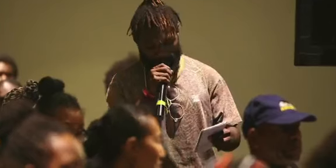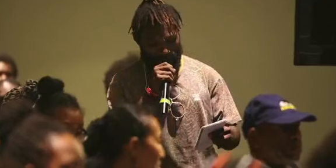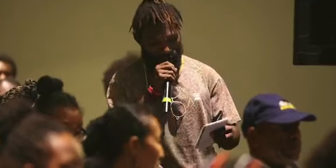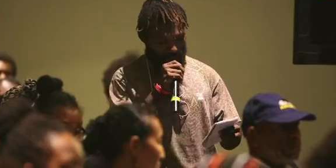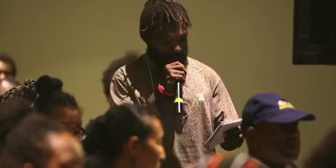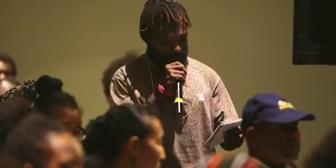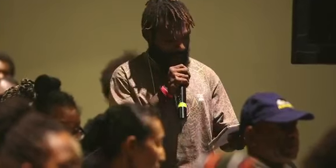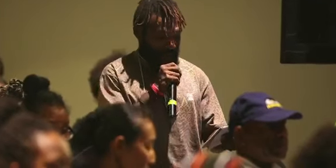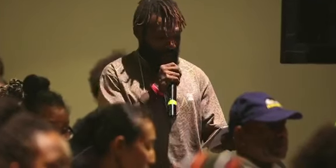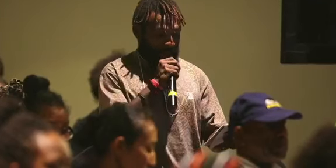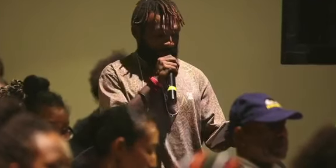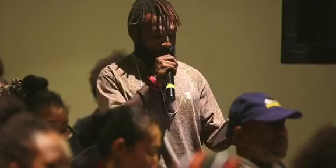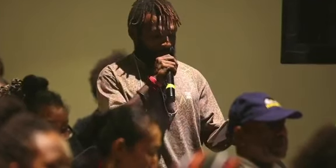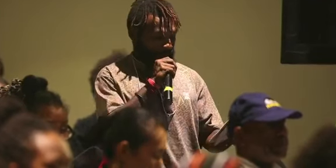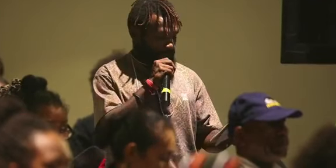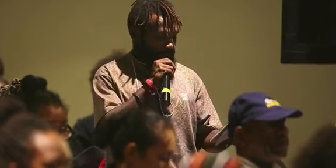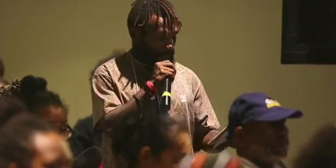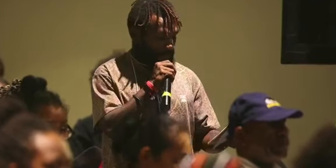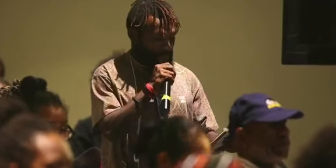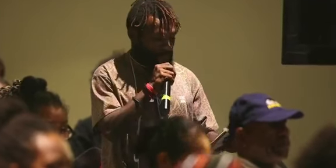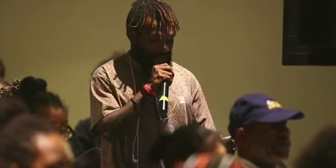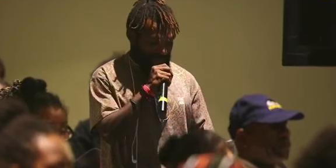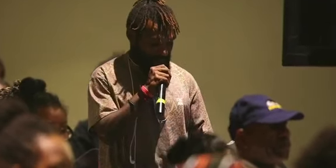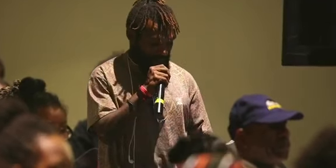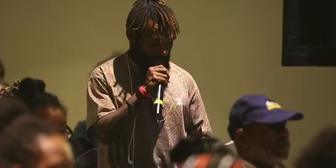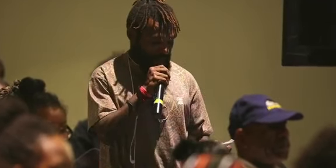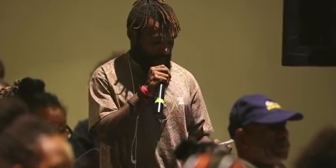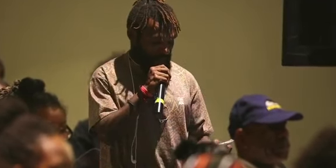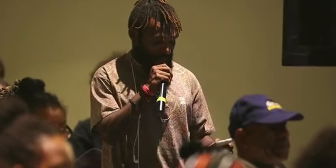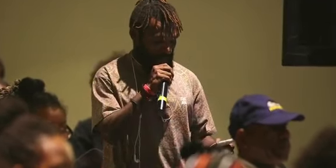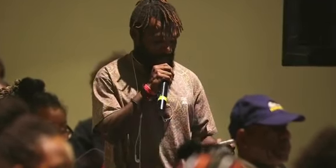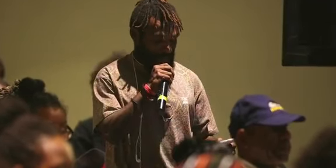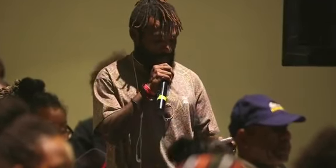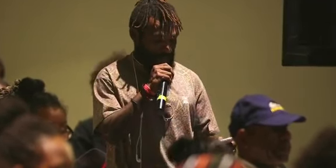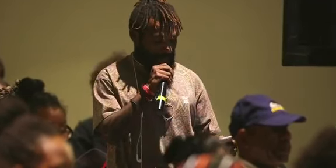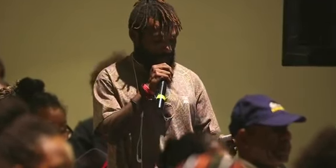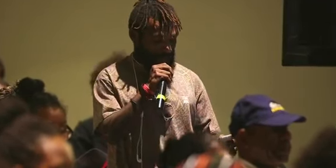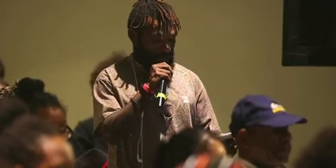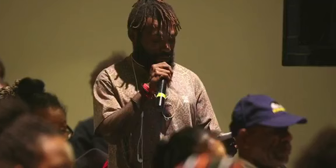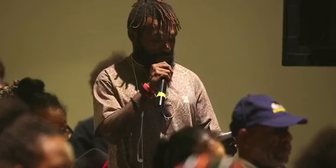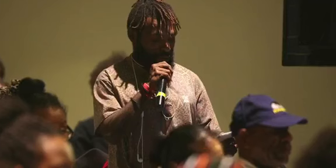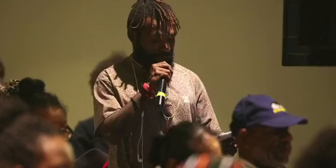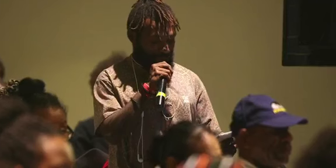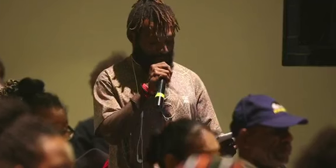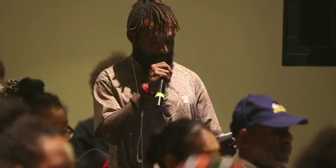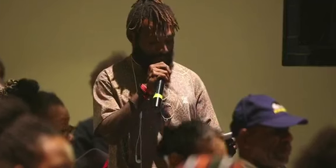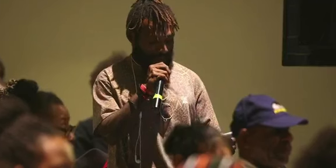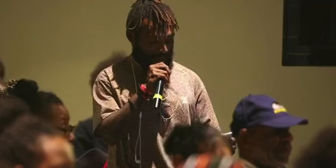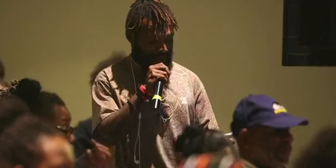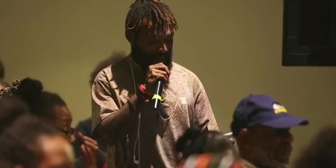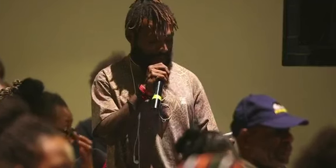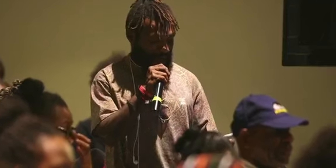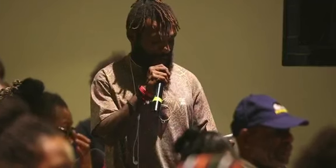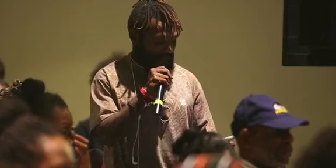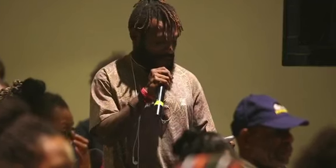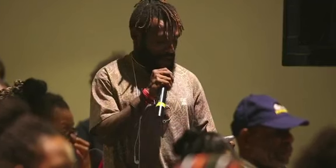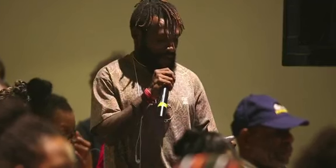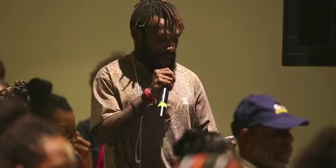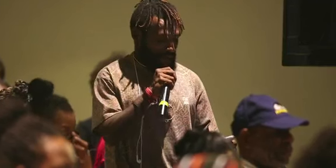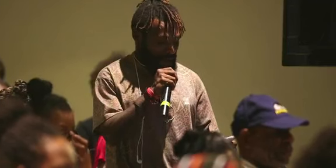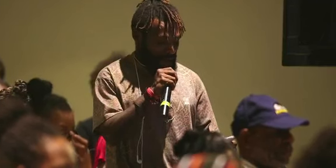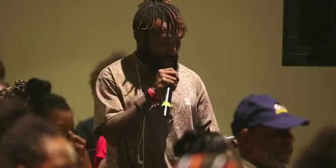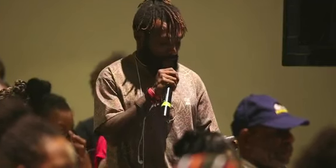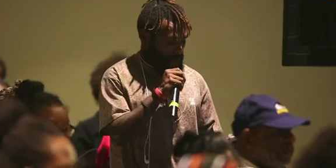our brother Totoke, me just said him tasol na tram bayupla clearing me liglit.